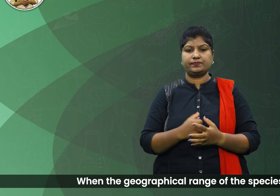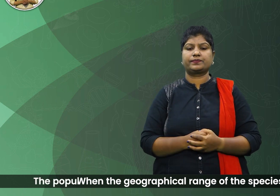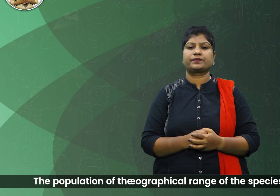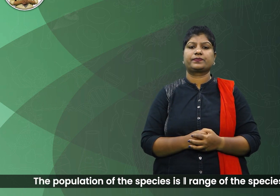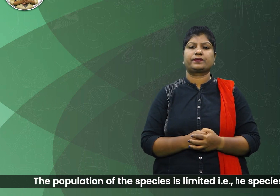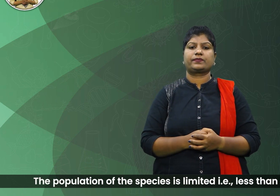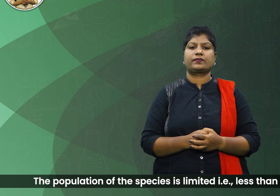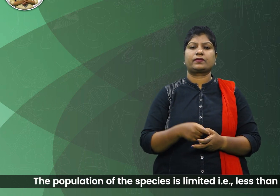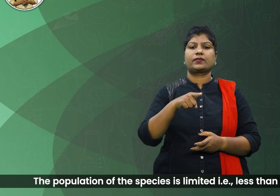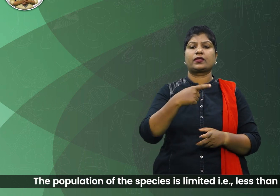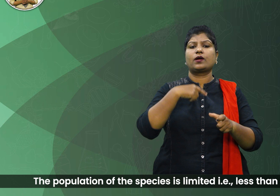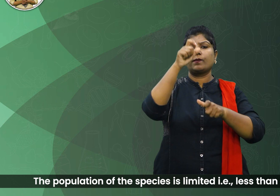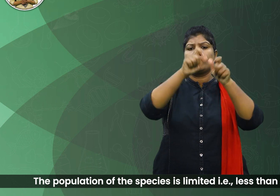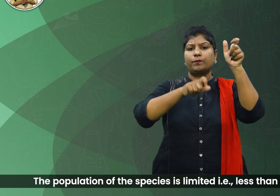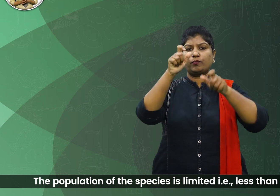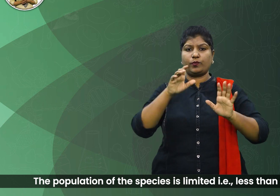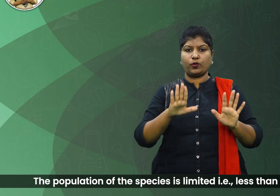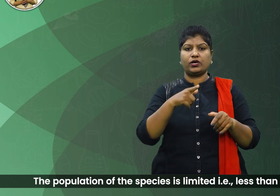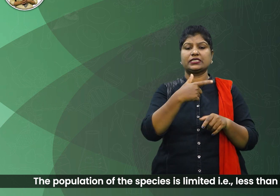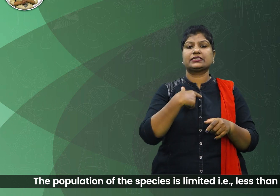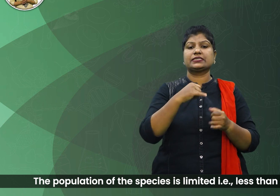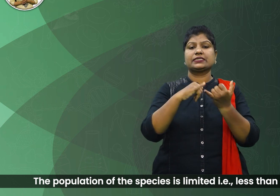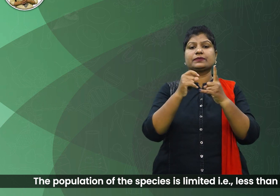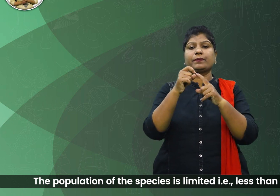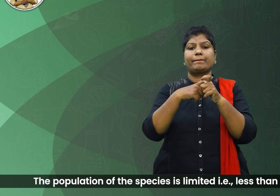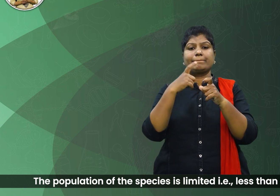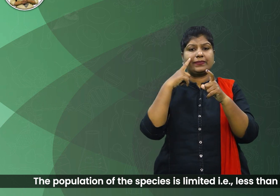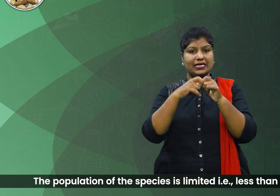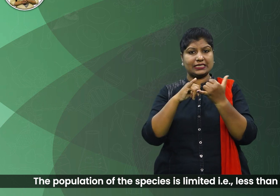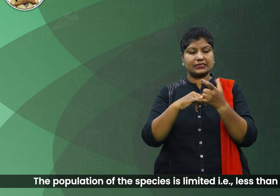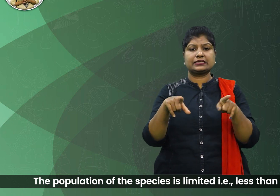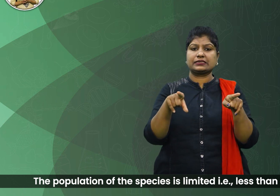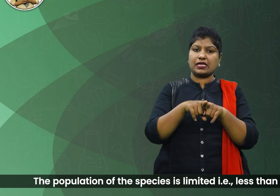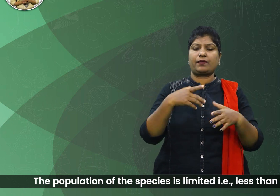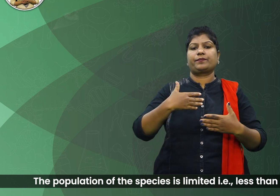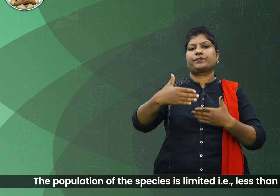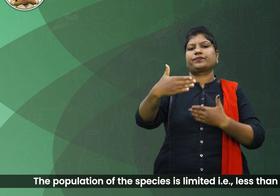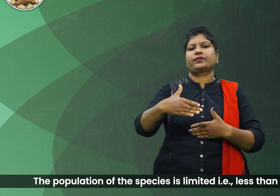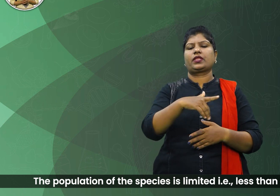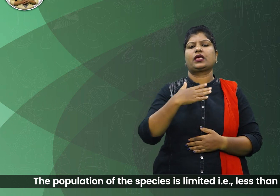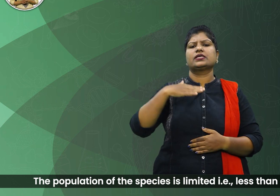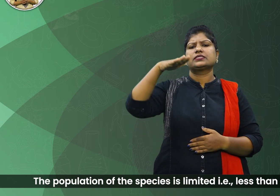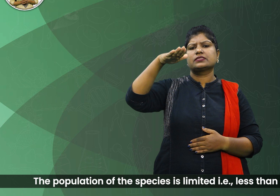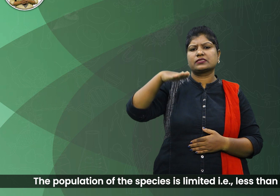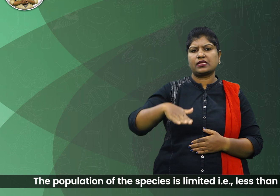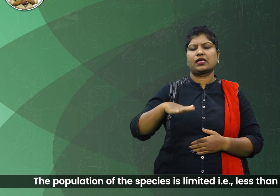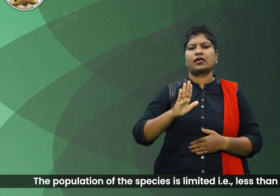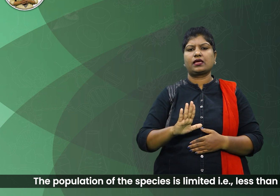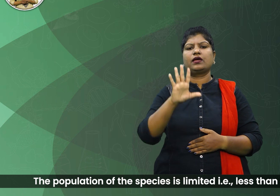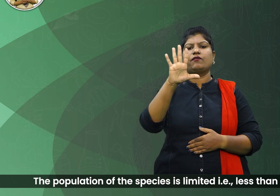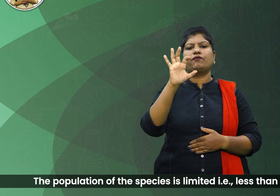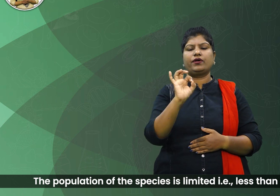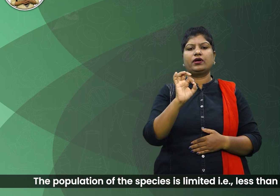the population of the species is limited that is less than 50 adult